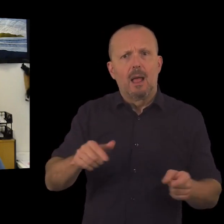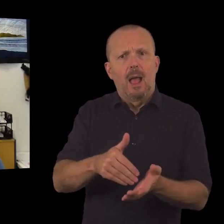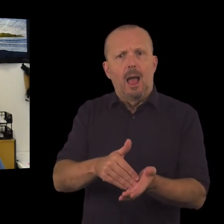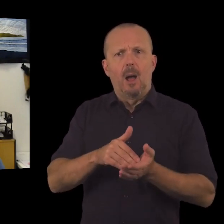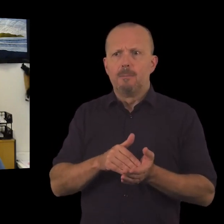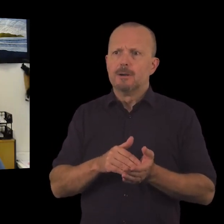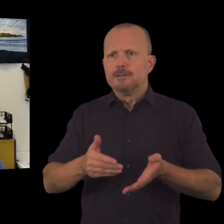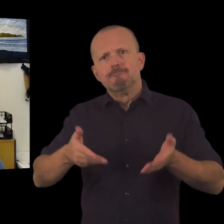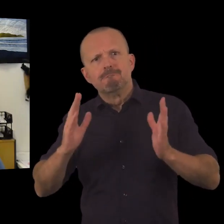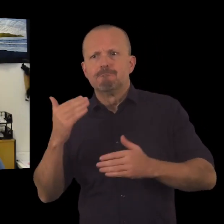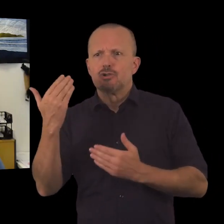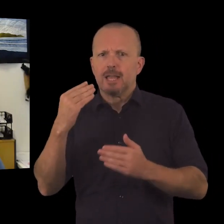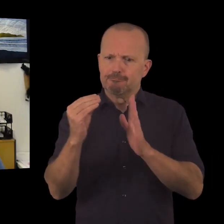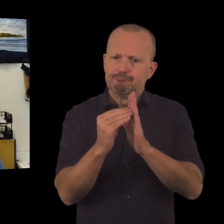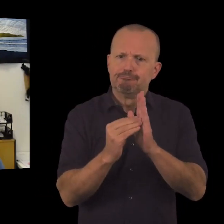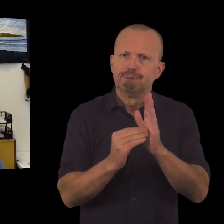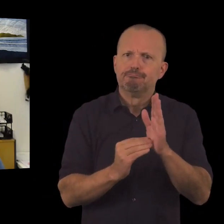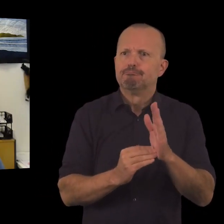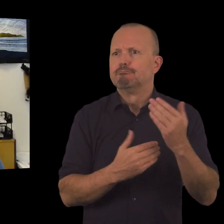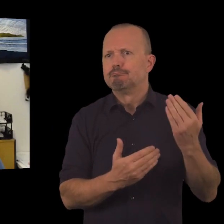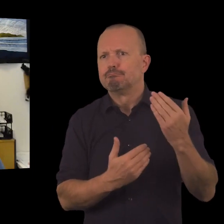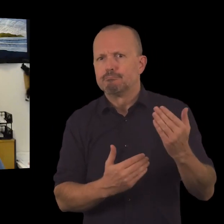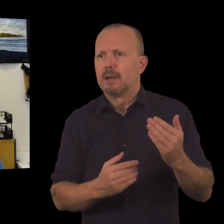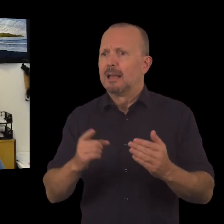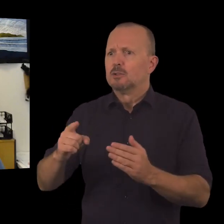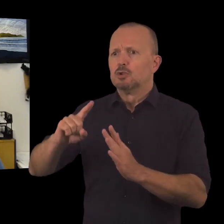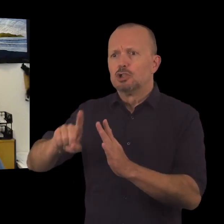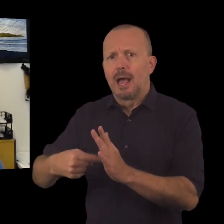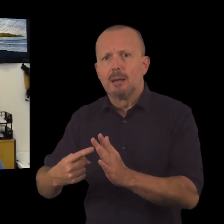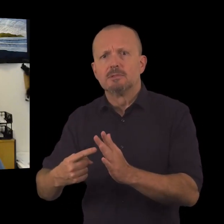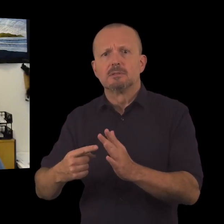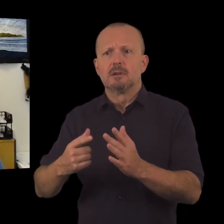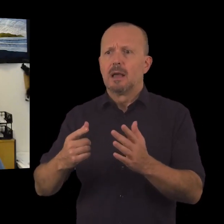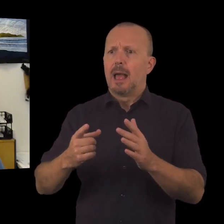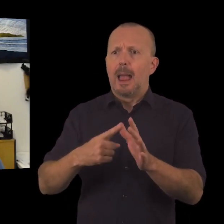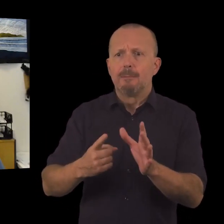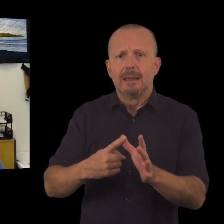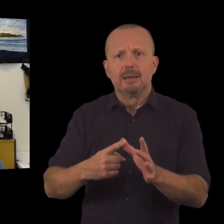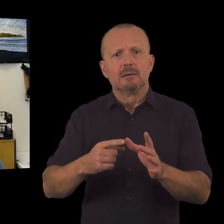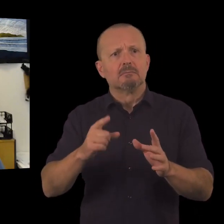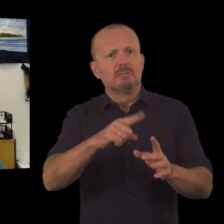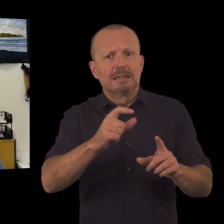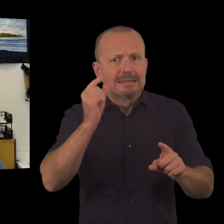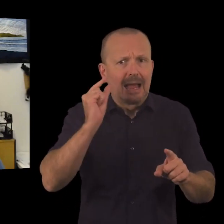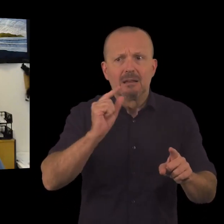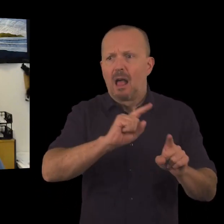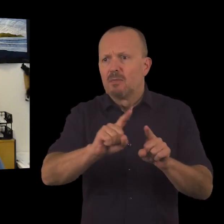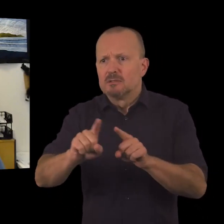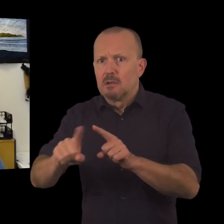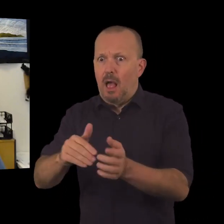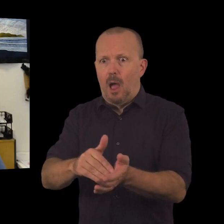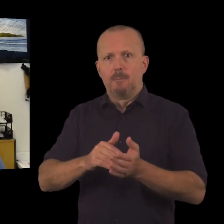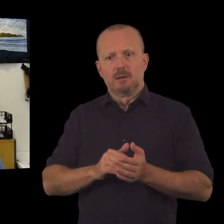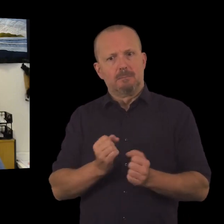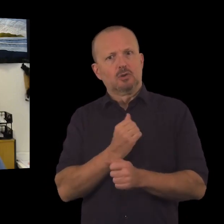in the conference program, and to James and Sandra and Amy and Dan behind the scenes for bringing this digital and accessible